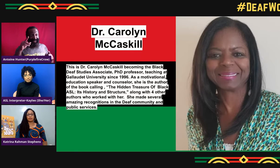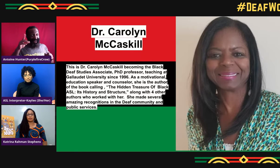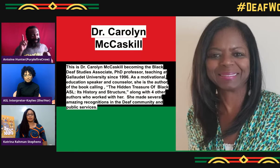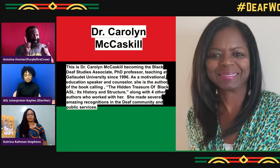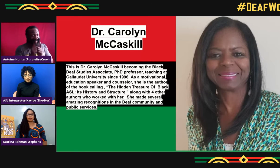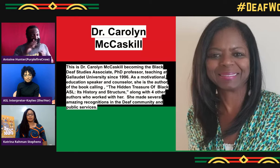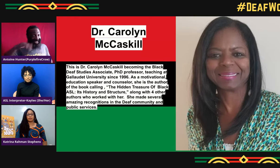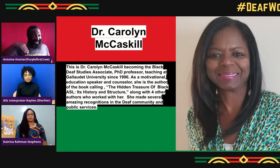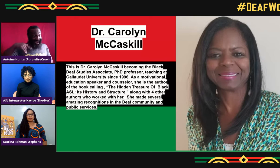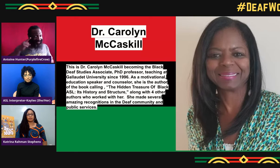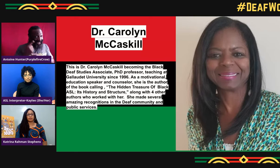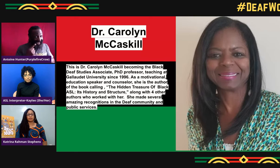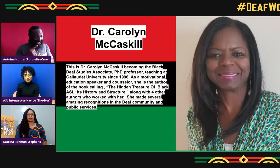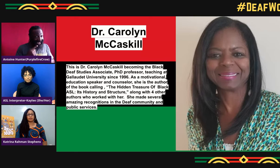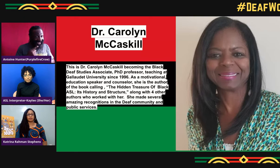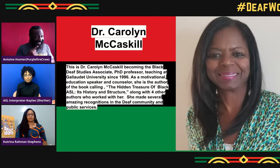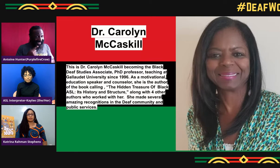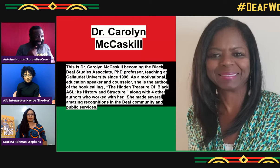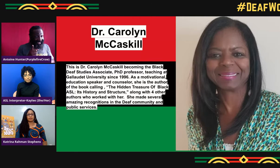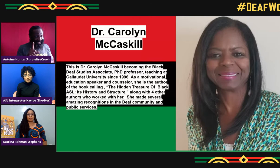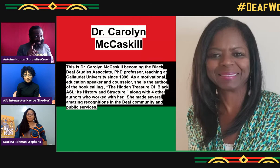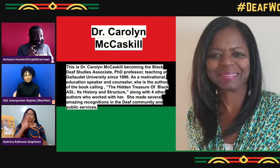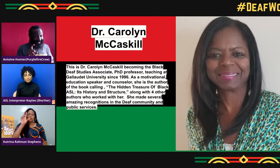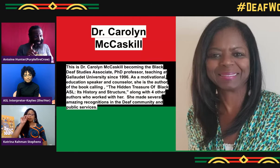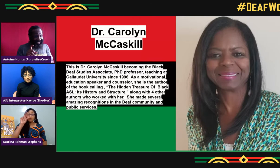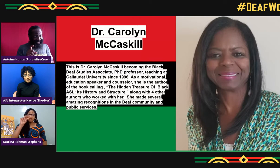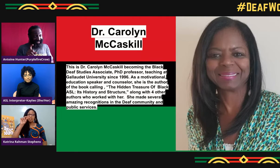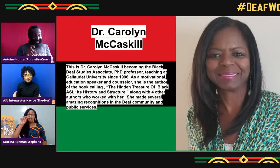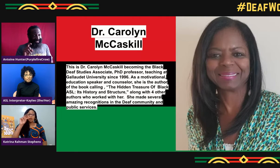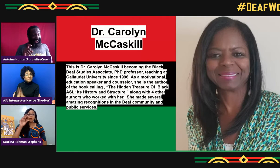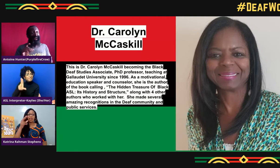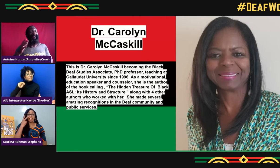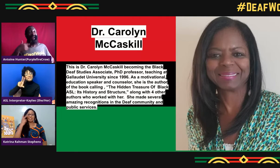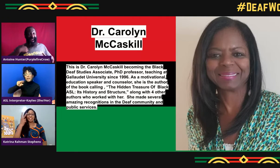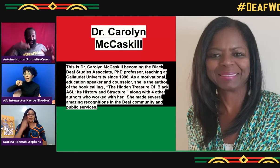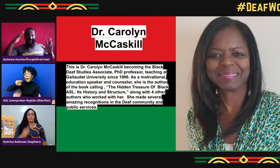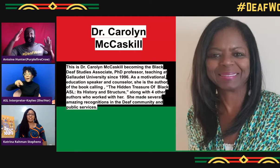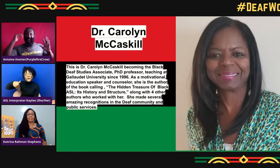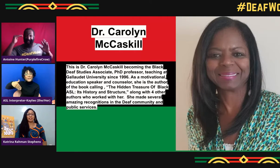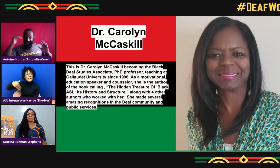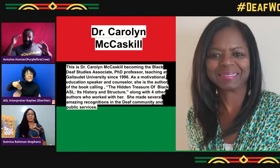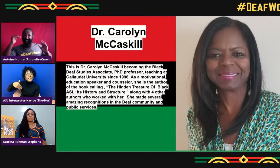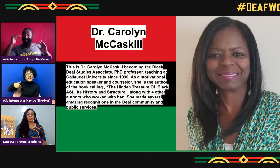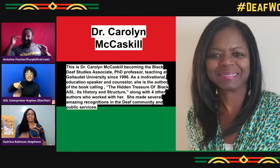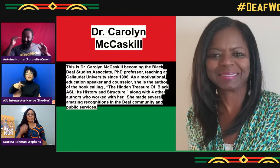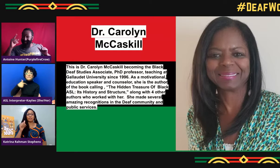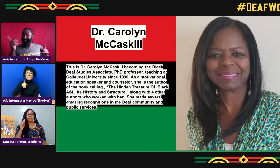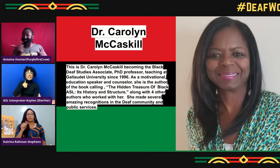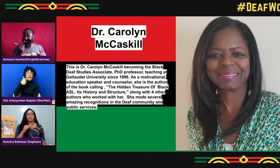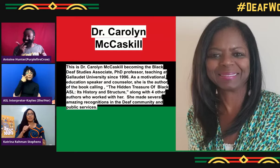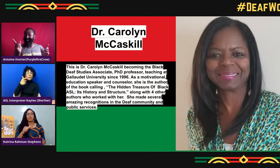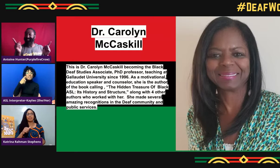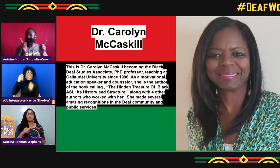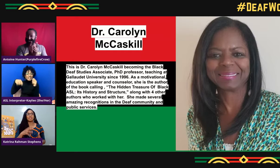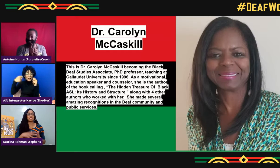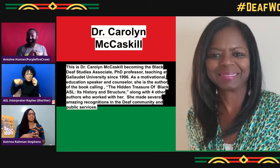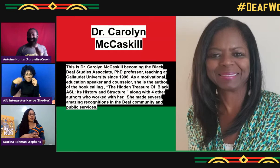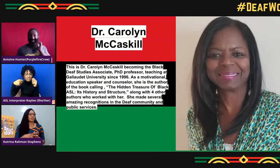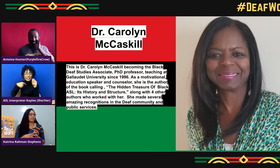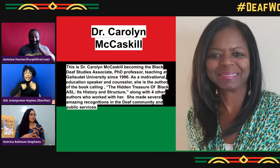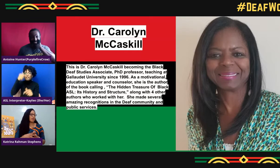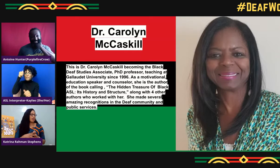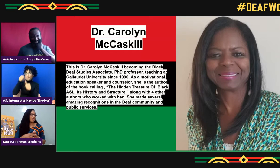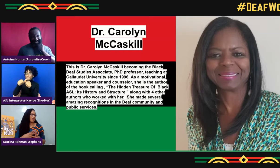1996. Have you not met her yet? No, I just saw her in the documentary, and I remember